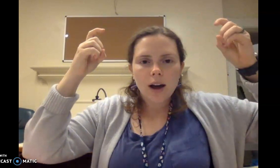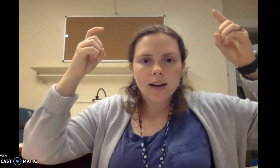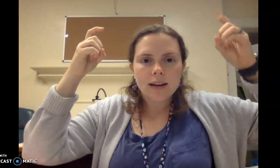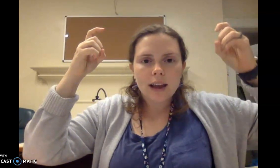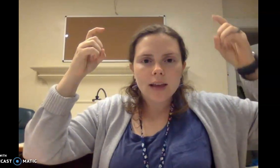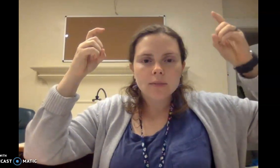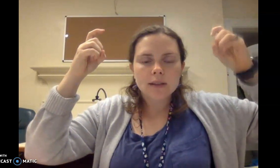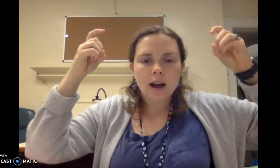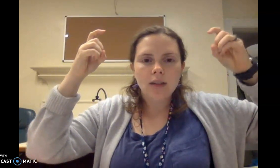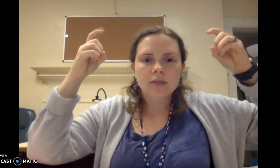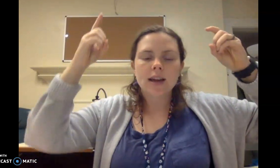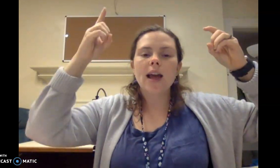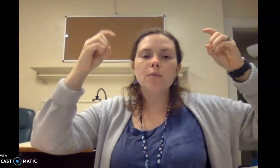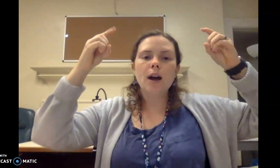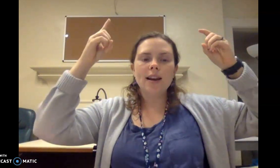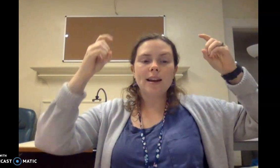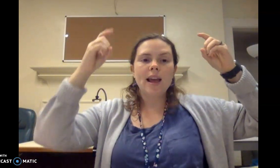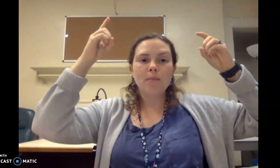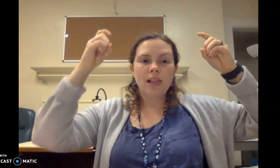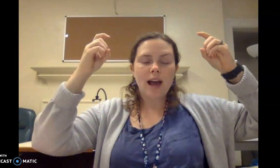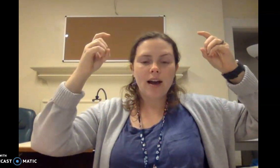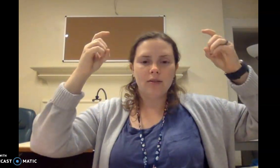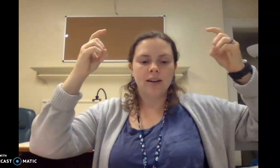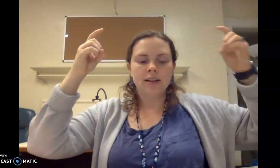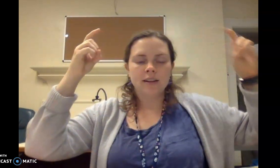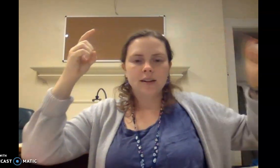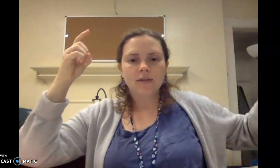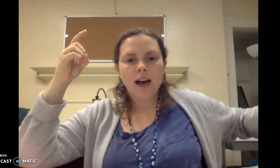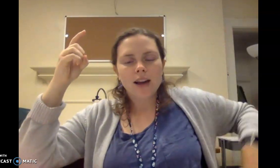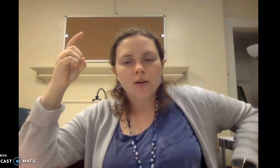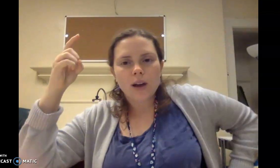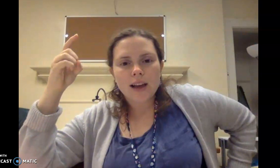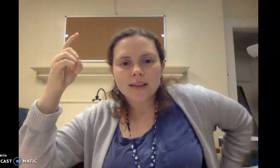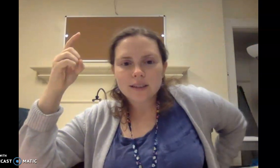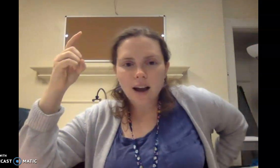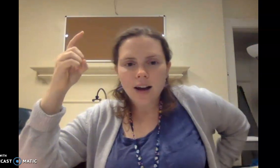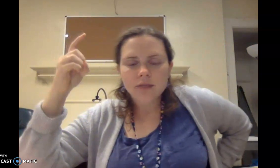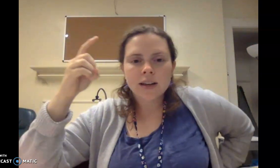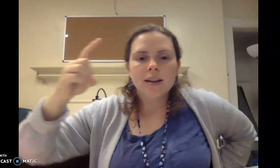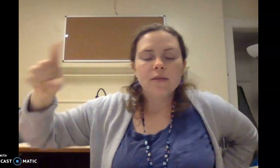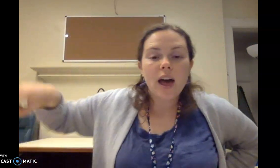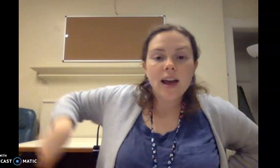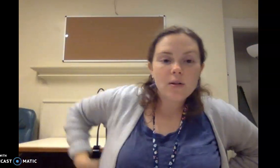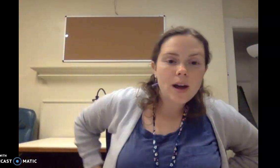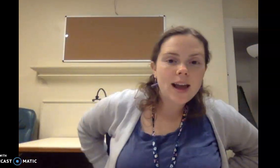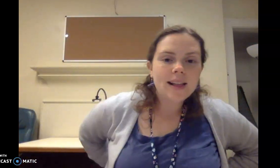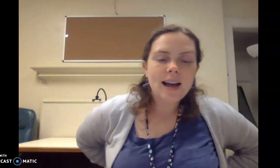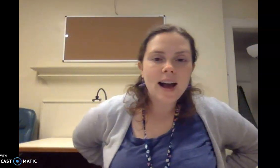One named Soft and one named Loud. Fly away soft. Fly away